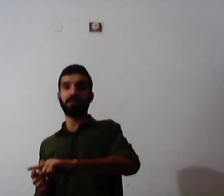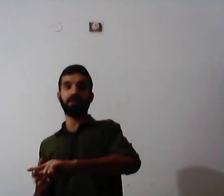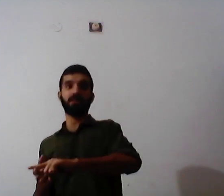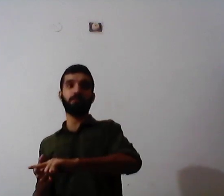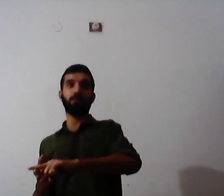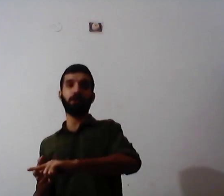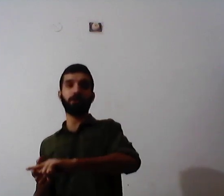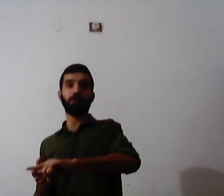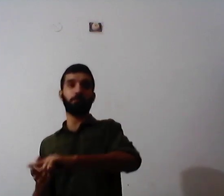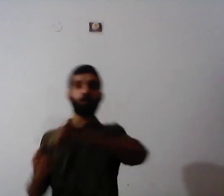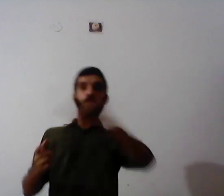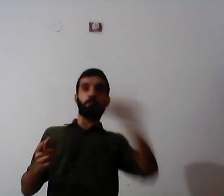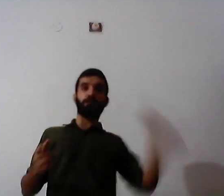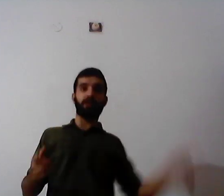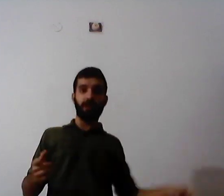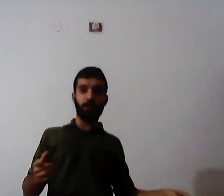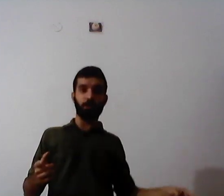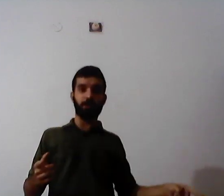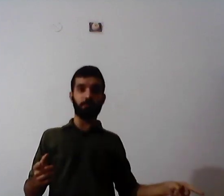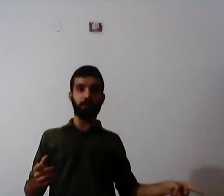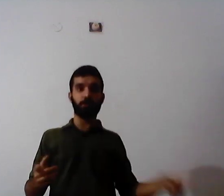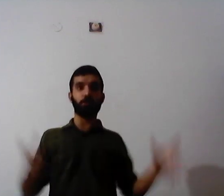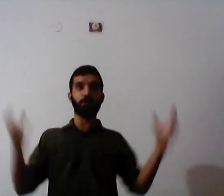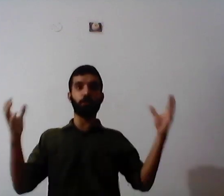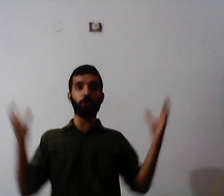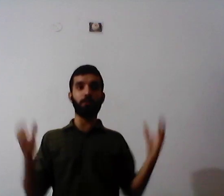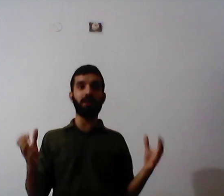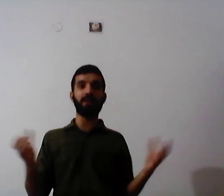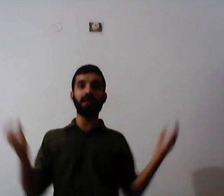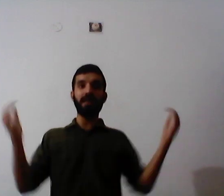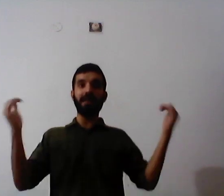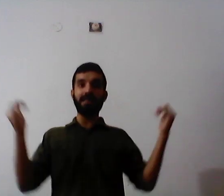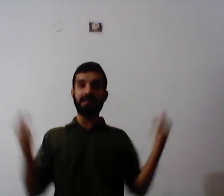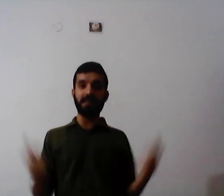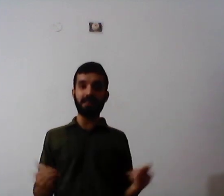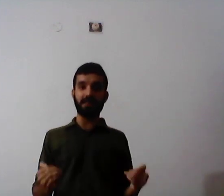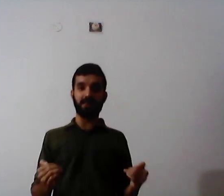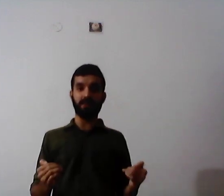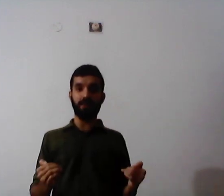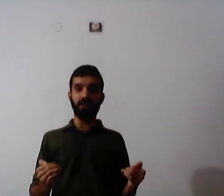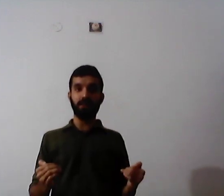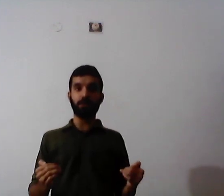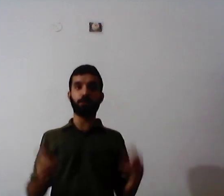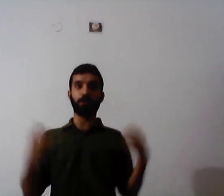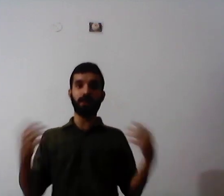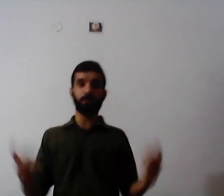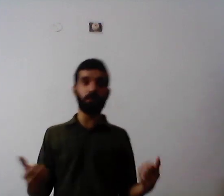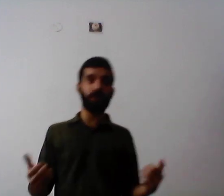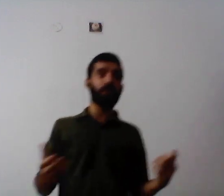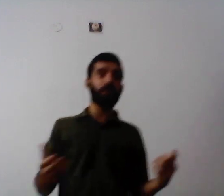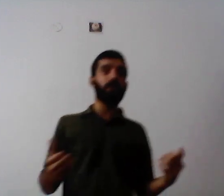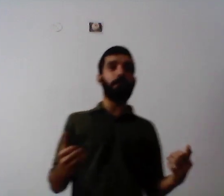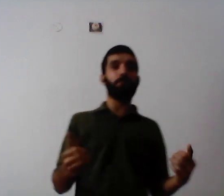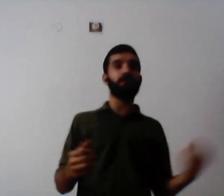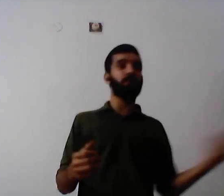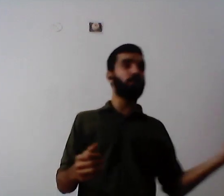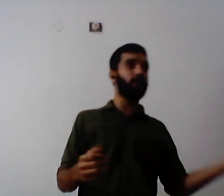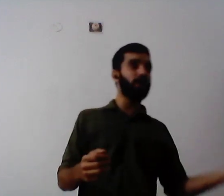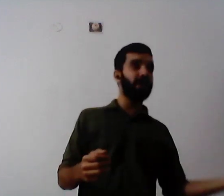system wants to support the opposite, endothermic. So the solubility decreases, right? So that's what happens for a